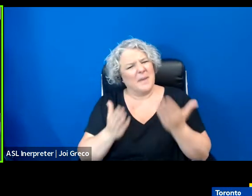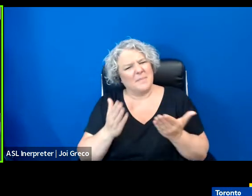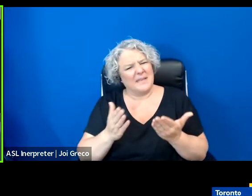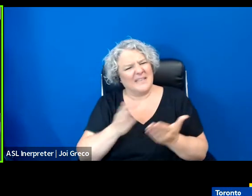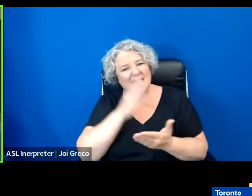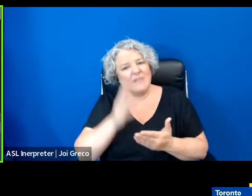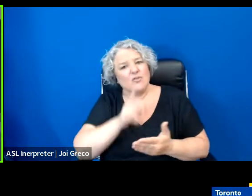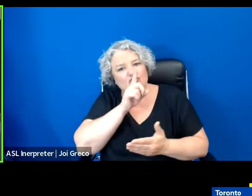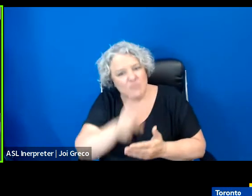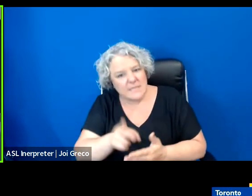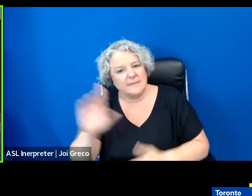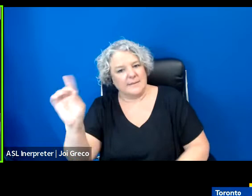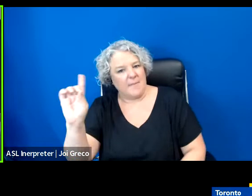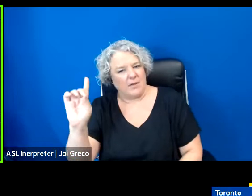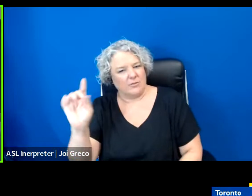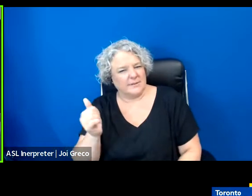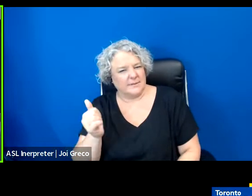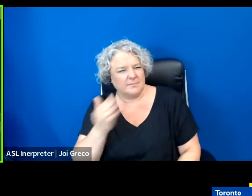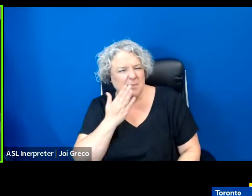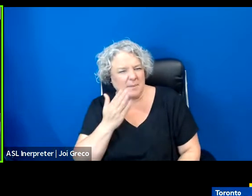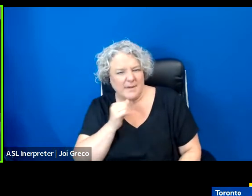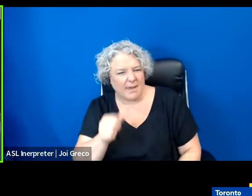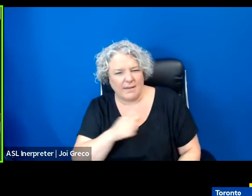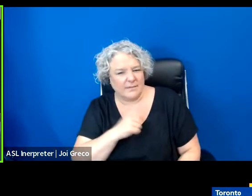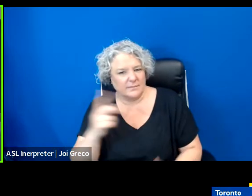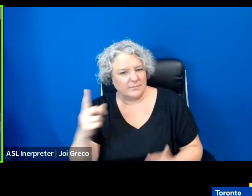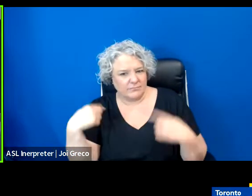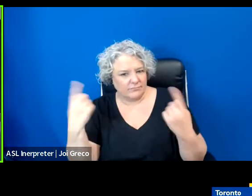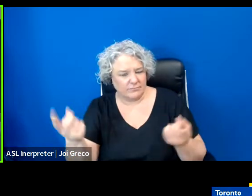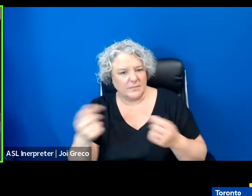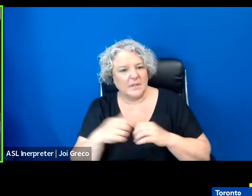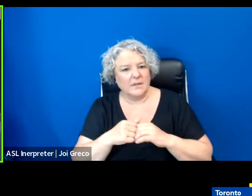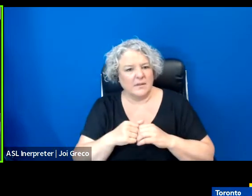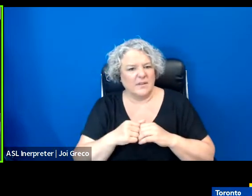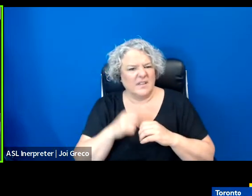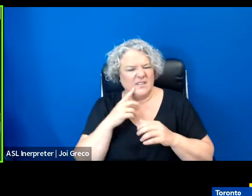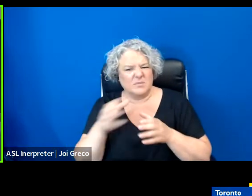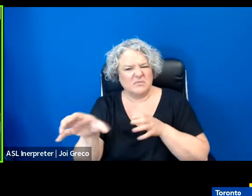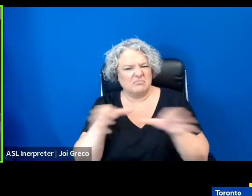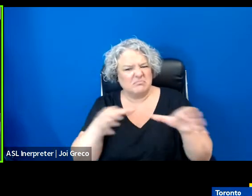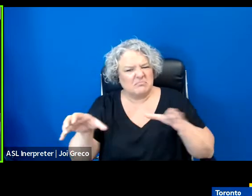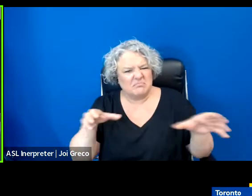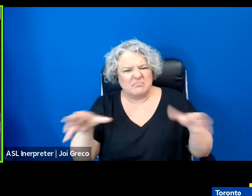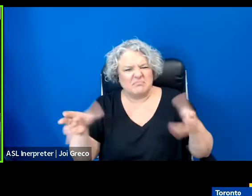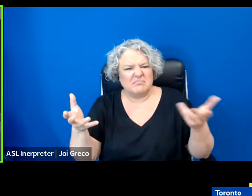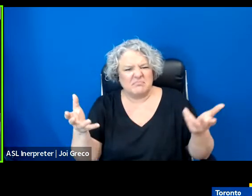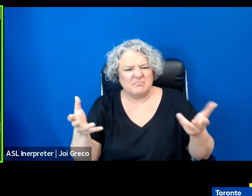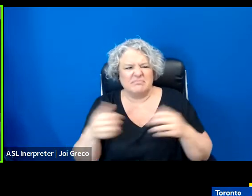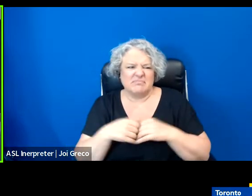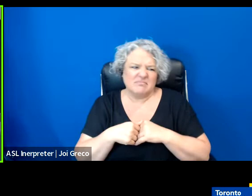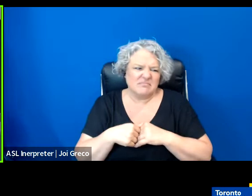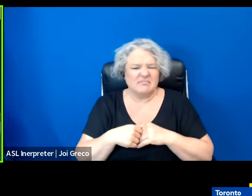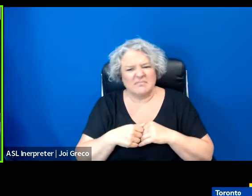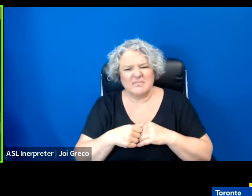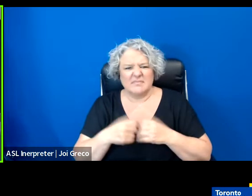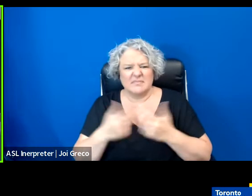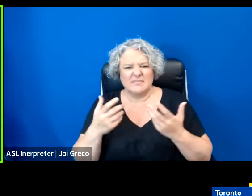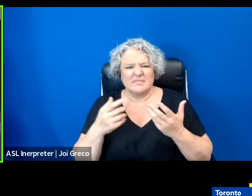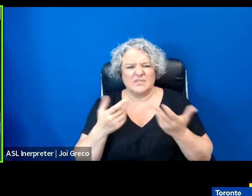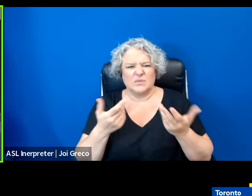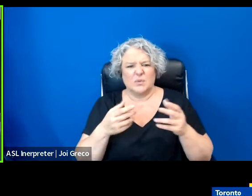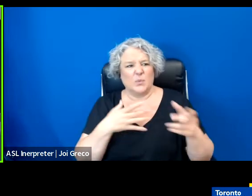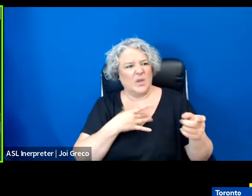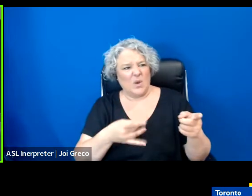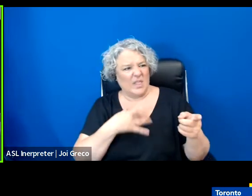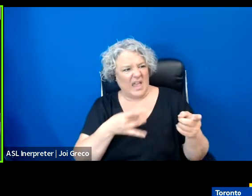to the ideal of democracy, having disenfranchising and killing off of people that, you know, weren't